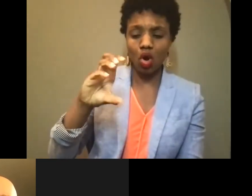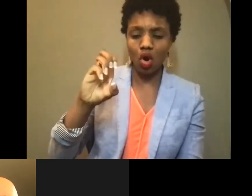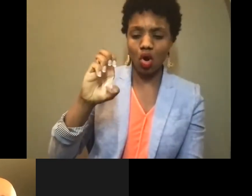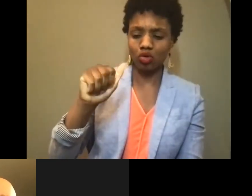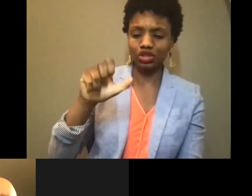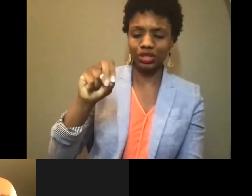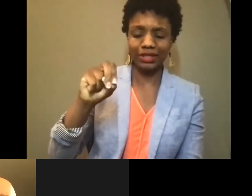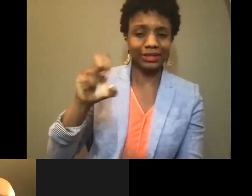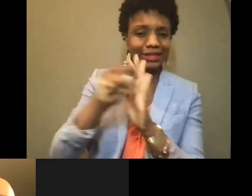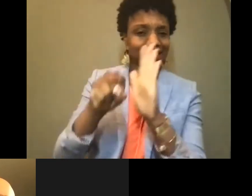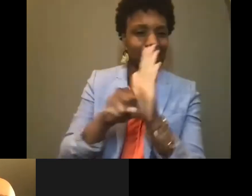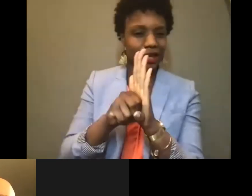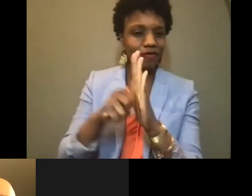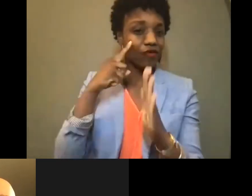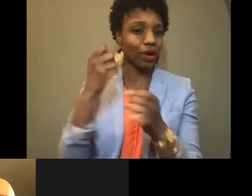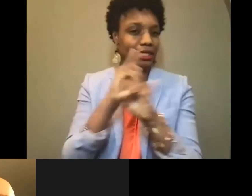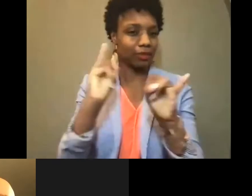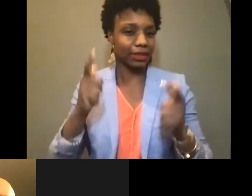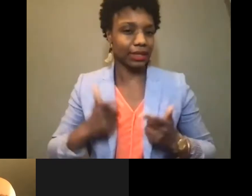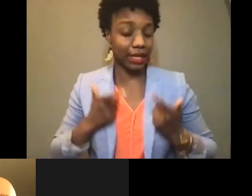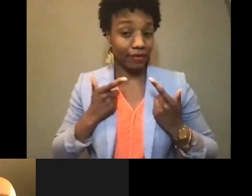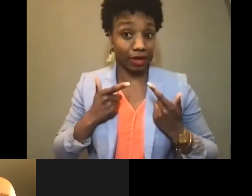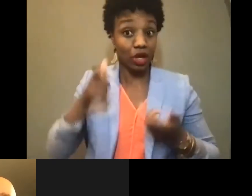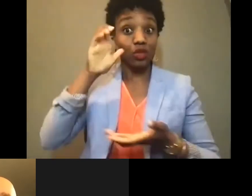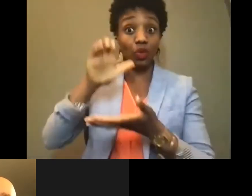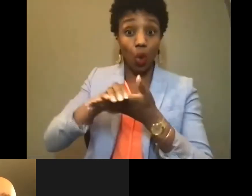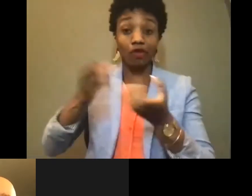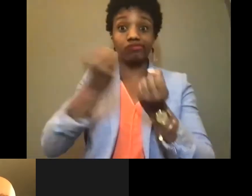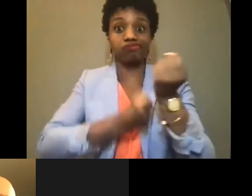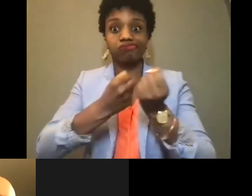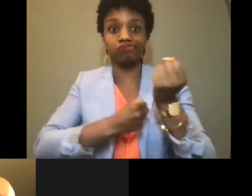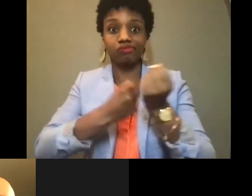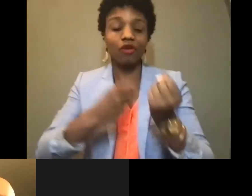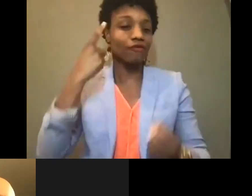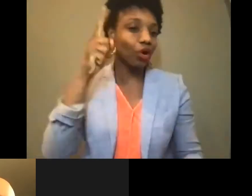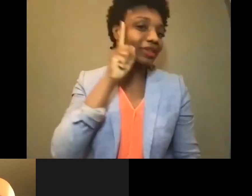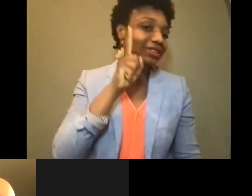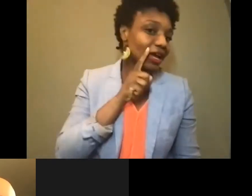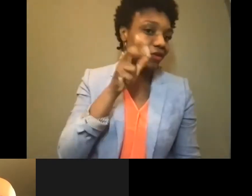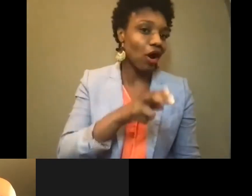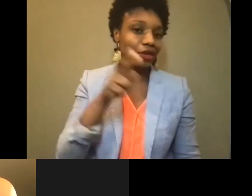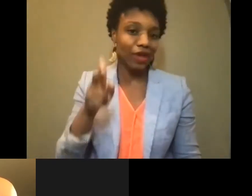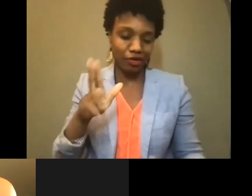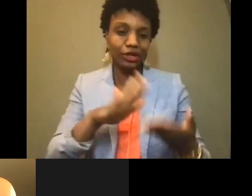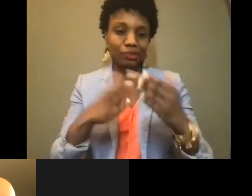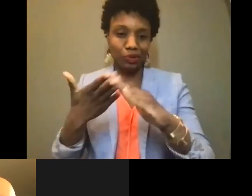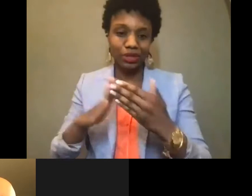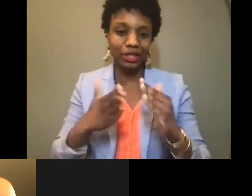a big advocate for the deaf and hard of hearing community through that agency. And I think it just spoke volumes